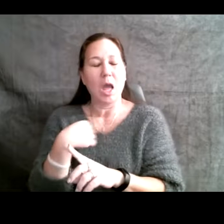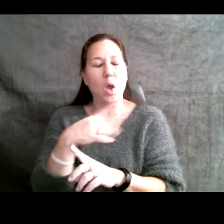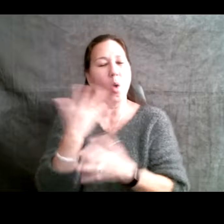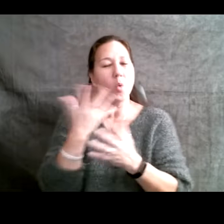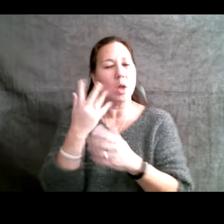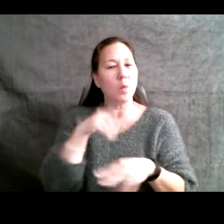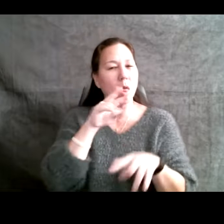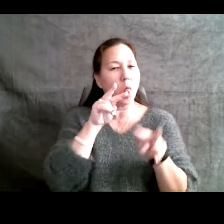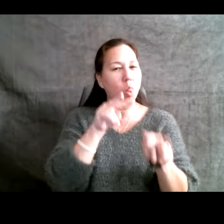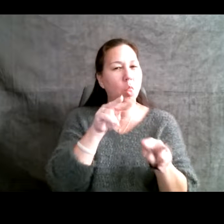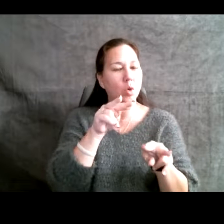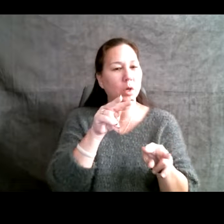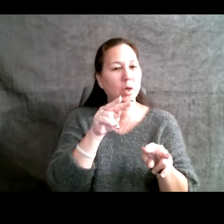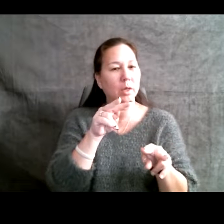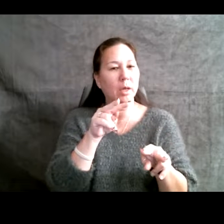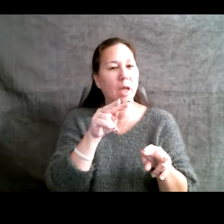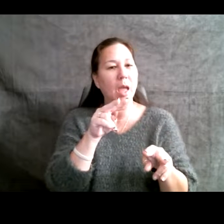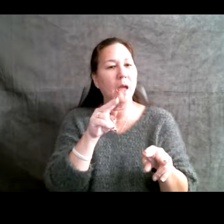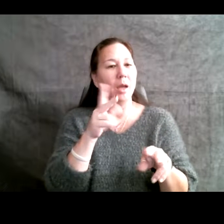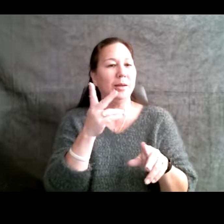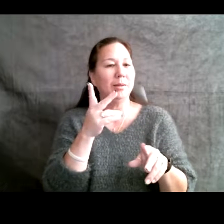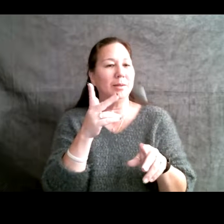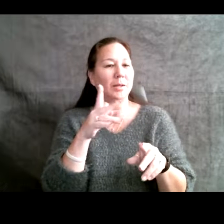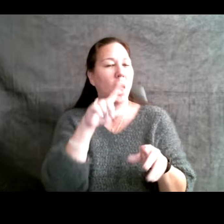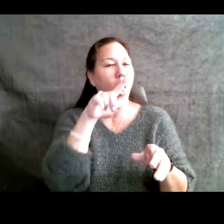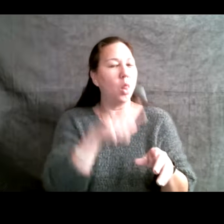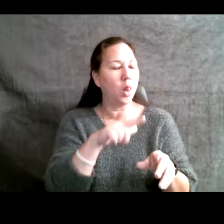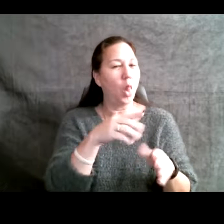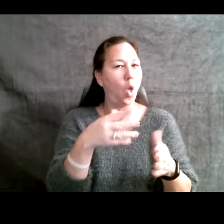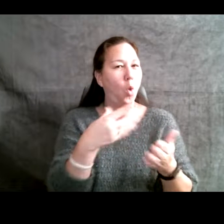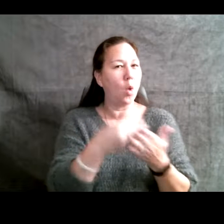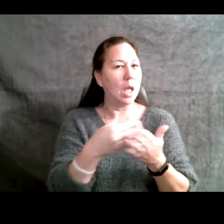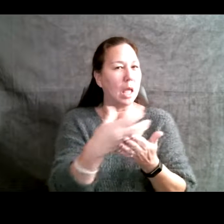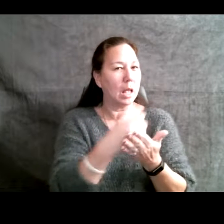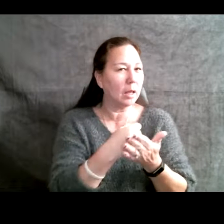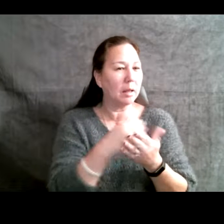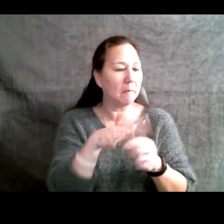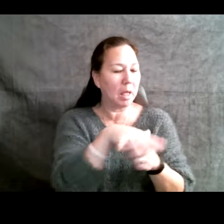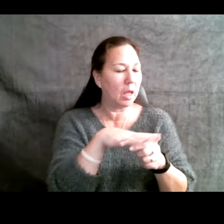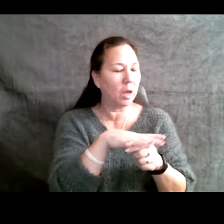environmental justice. So if we're looking at